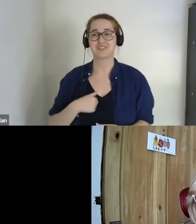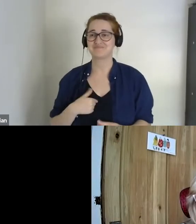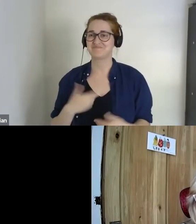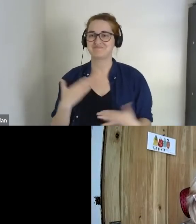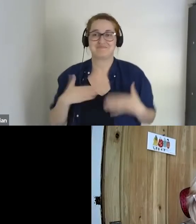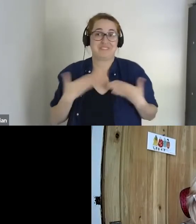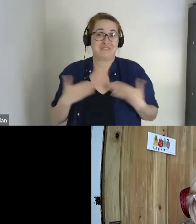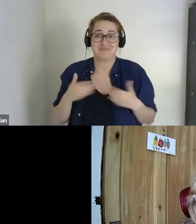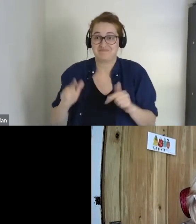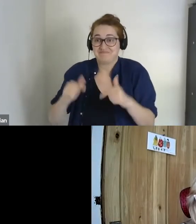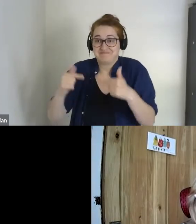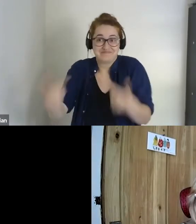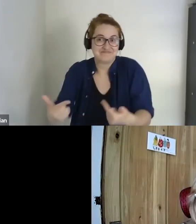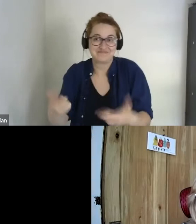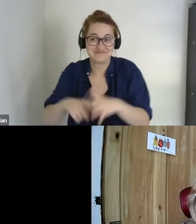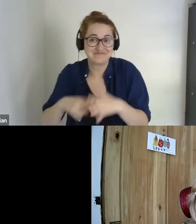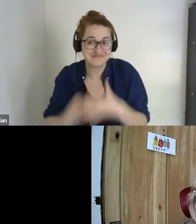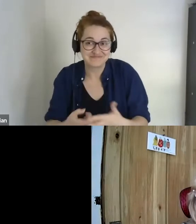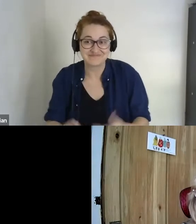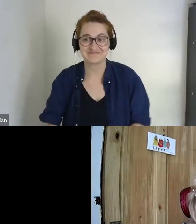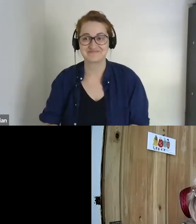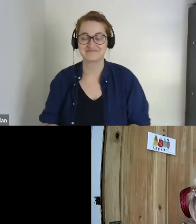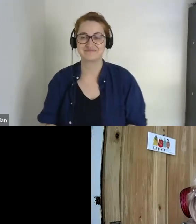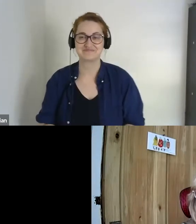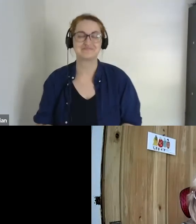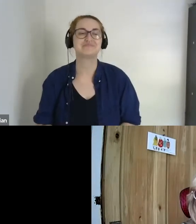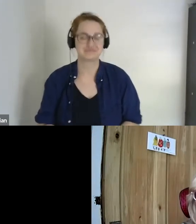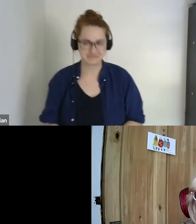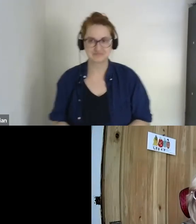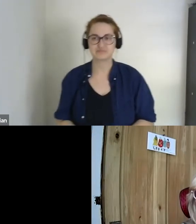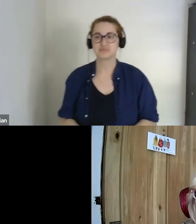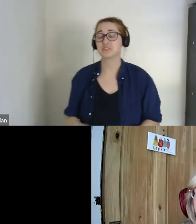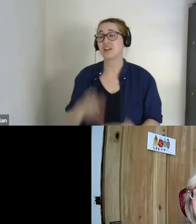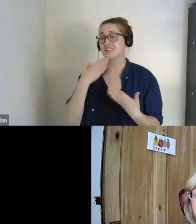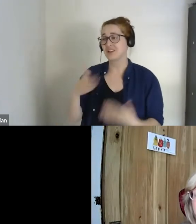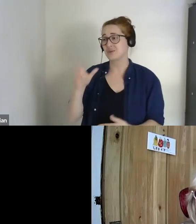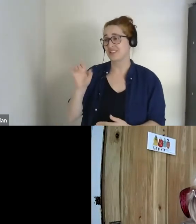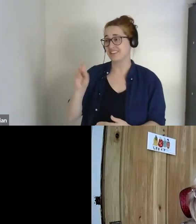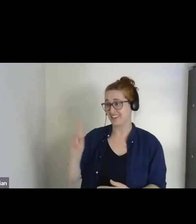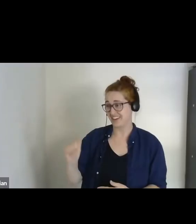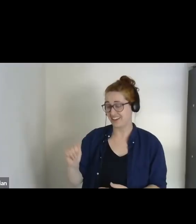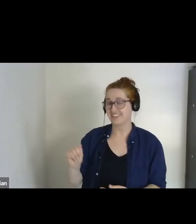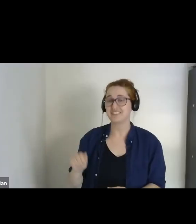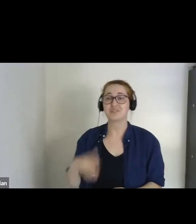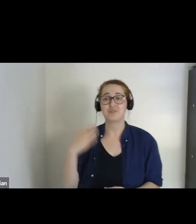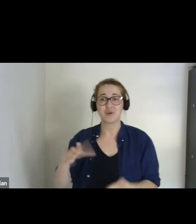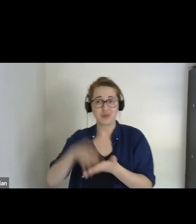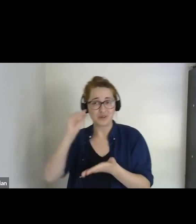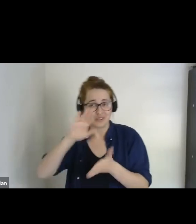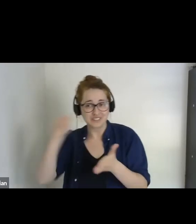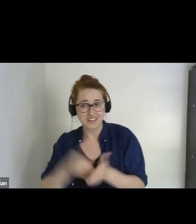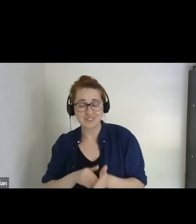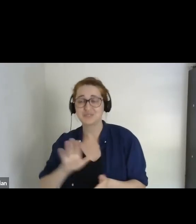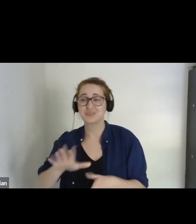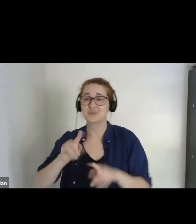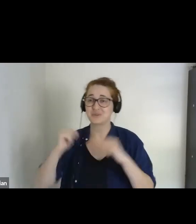over to you to start us off. Well, first of all, thank you so much, Linda, and of course to the Learning Center and to your whole team for